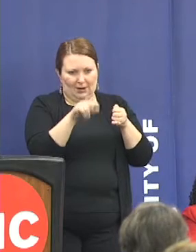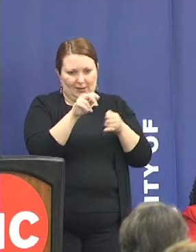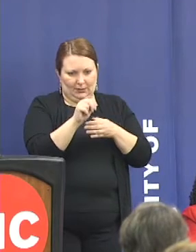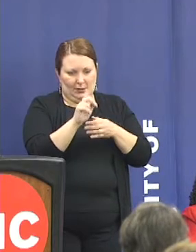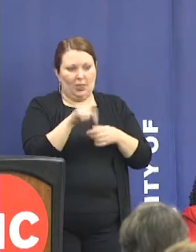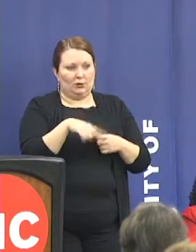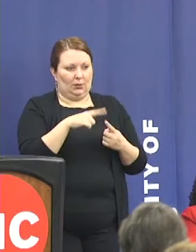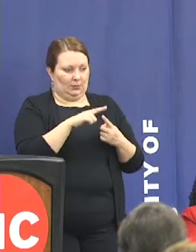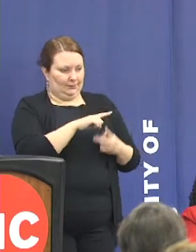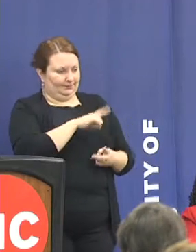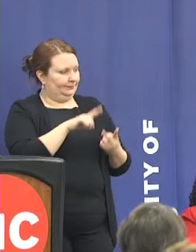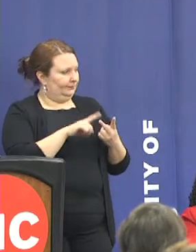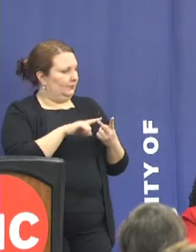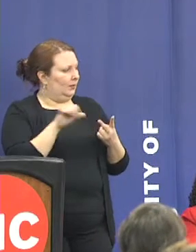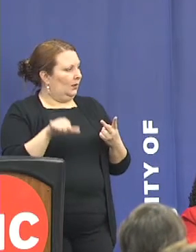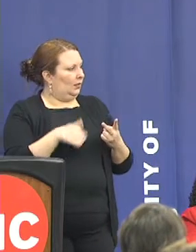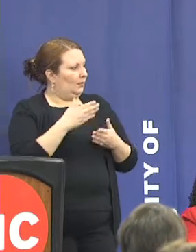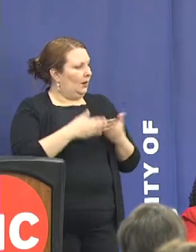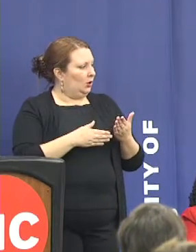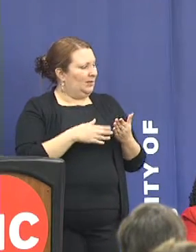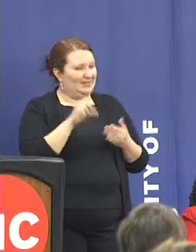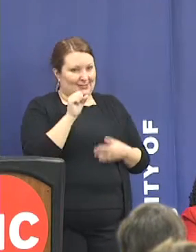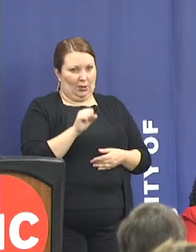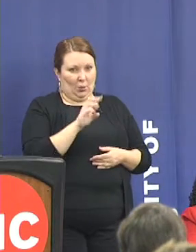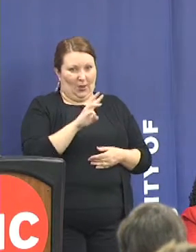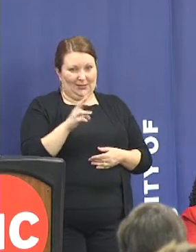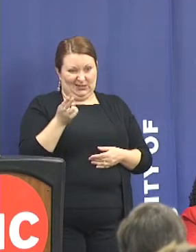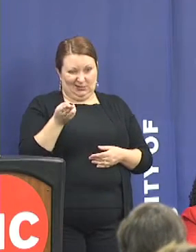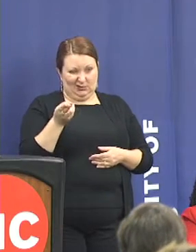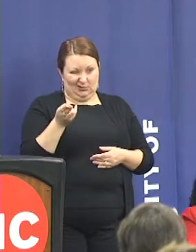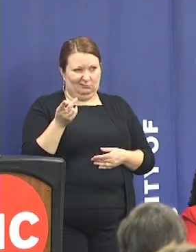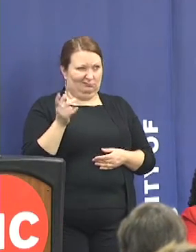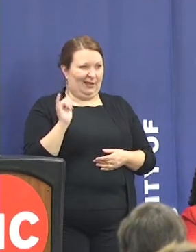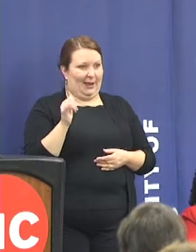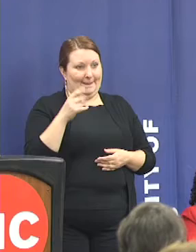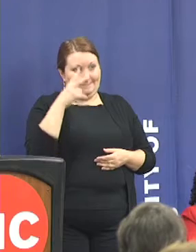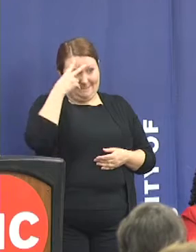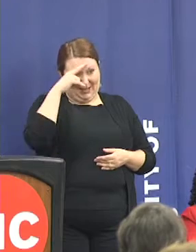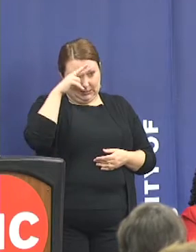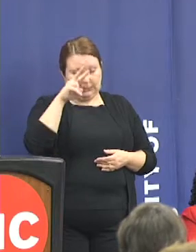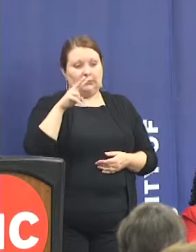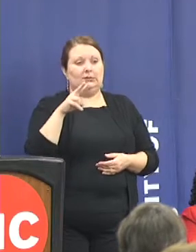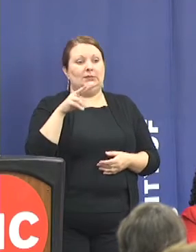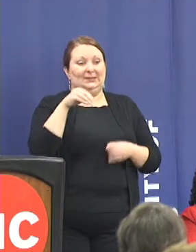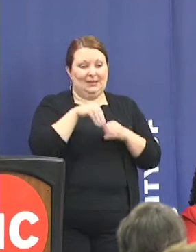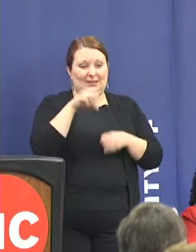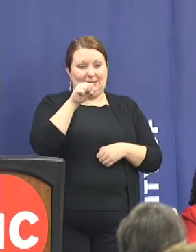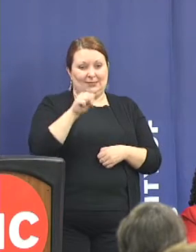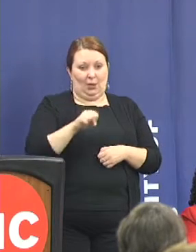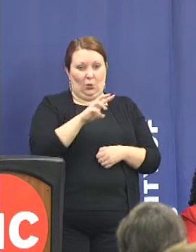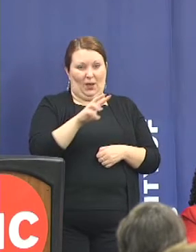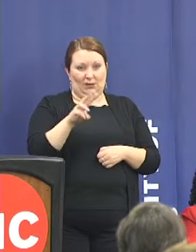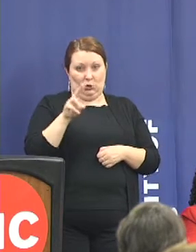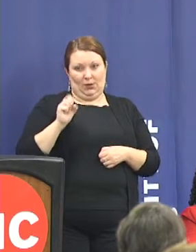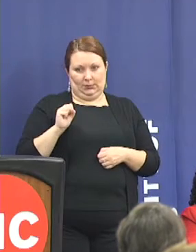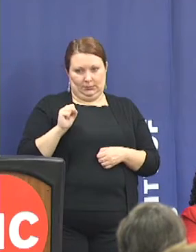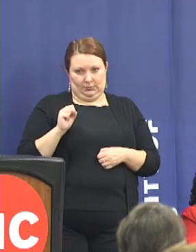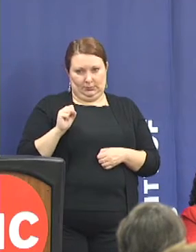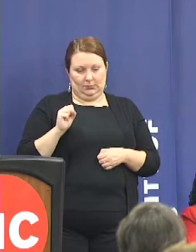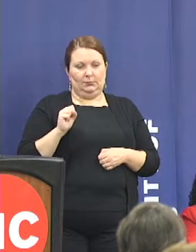one part. The other part is the Southwest and the history, for example, of Mexicans in the Southwest, and the fact